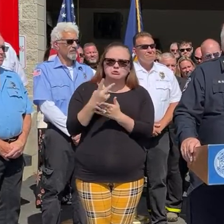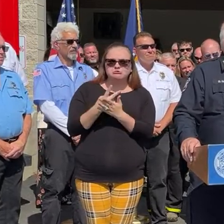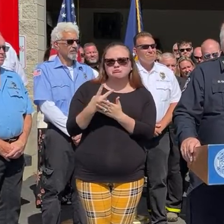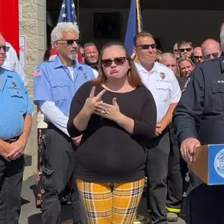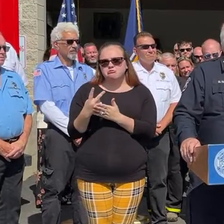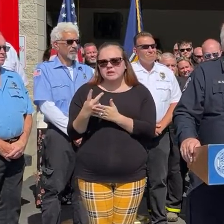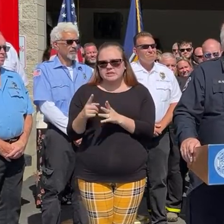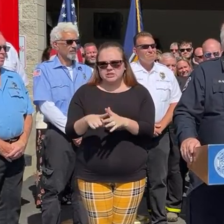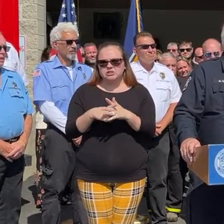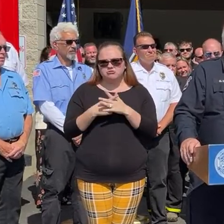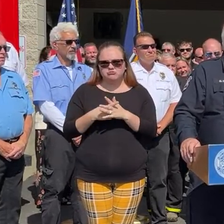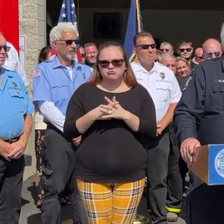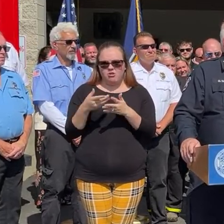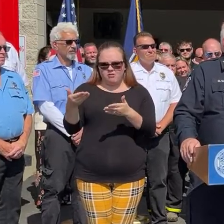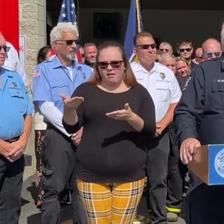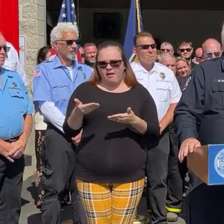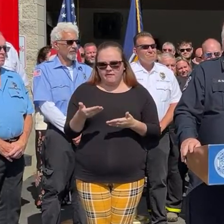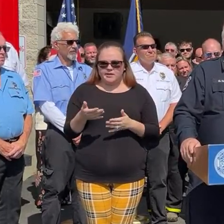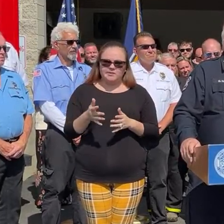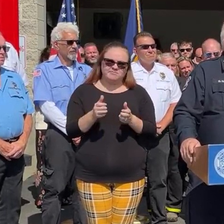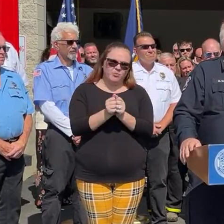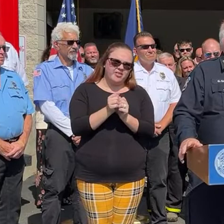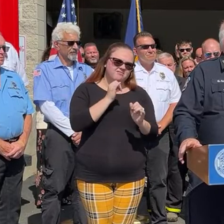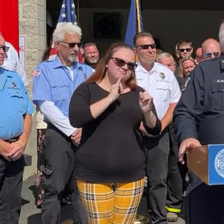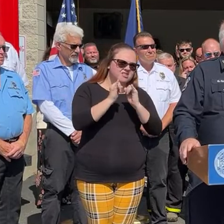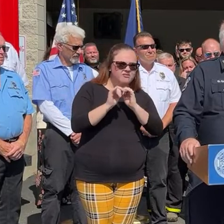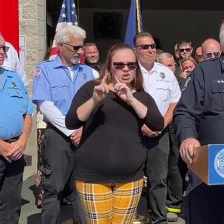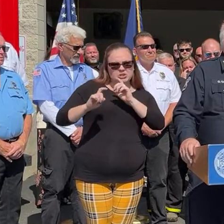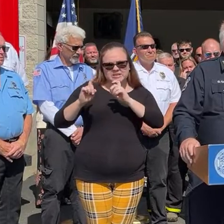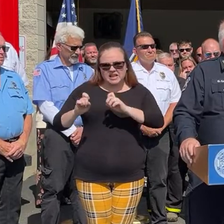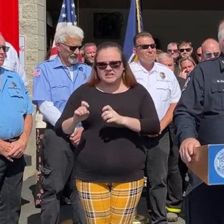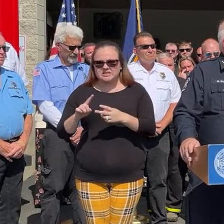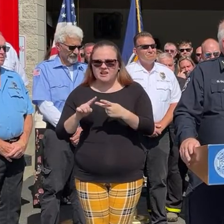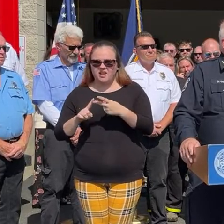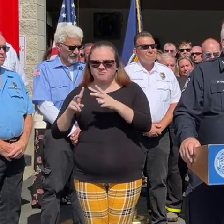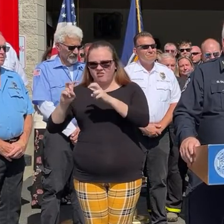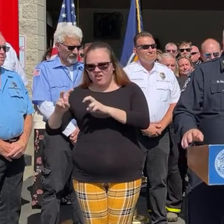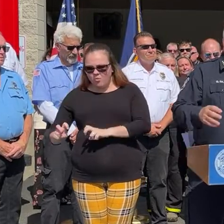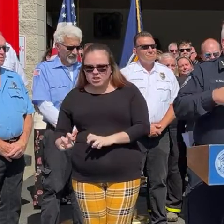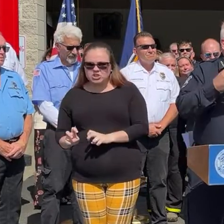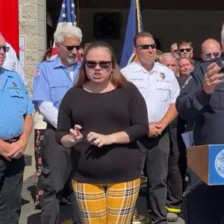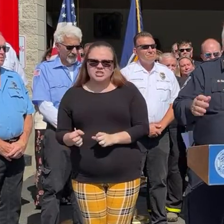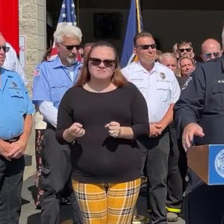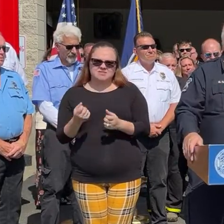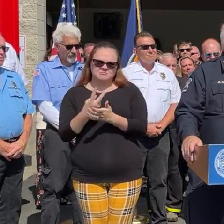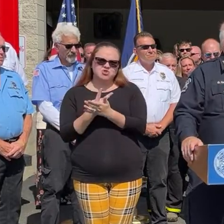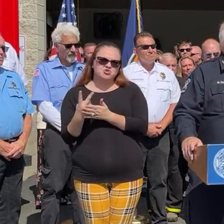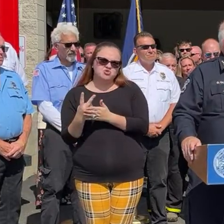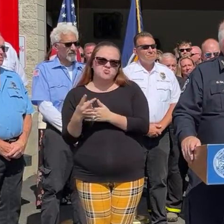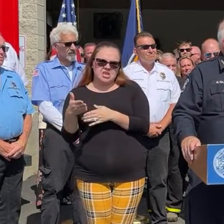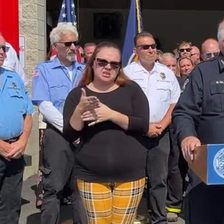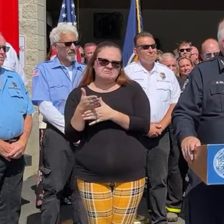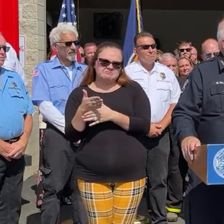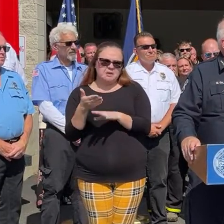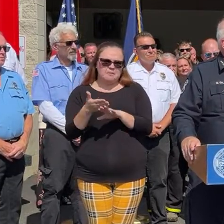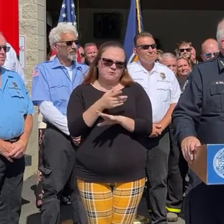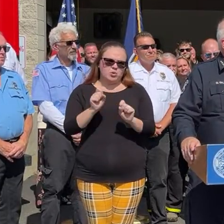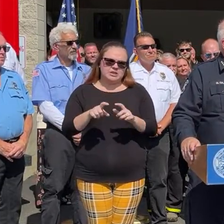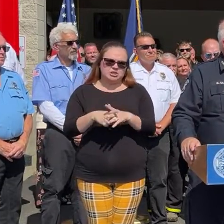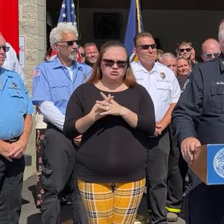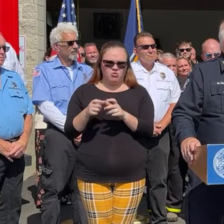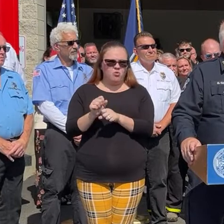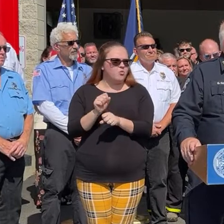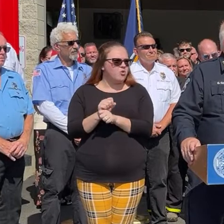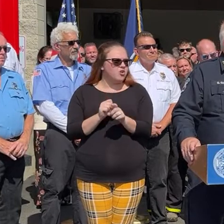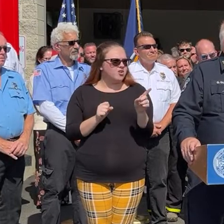to onboard, between interviews, between testing, between evaluations and stuff like that. So we have about a 2-week lag before we can get them up and going.